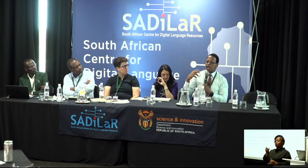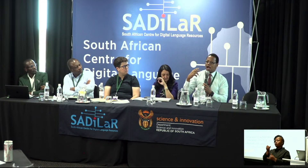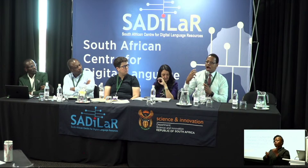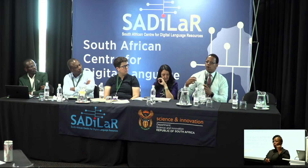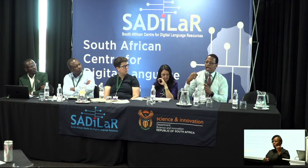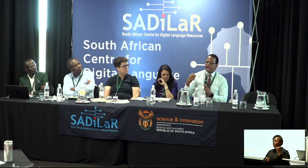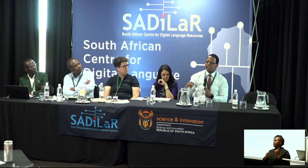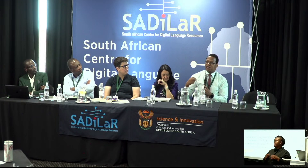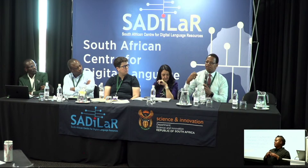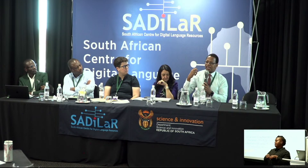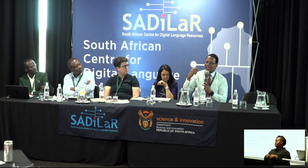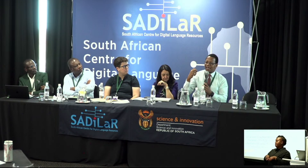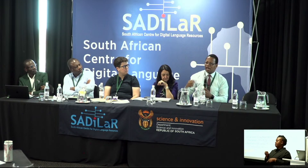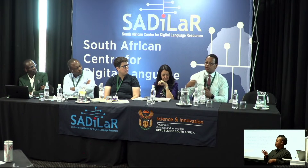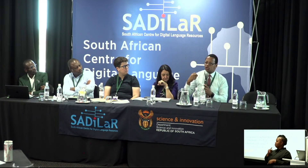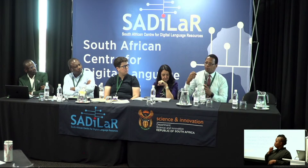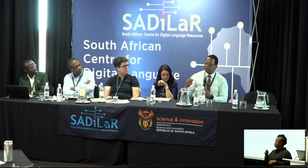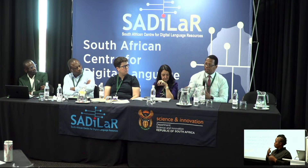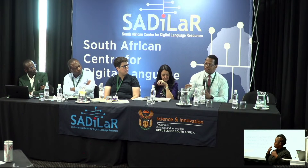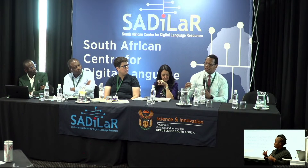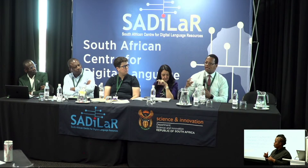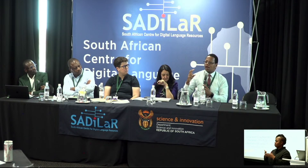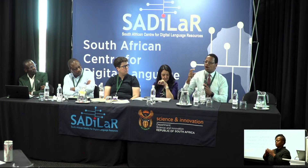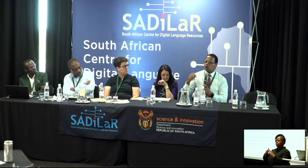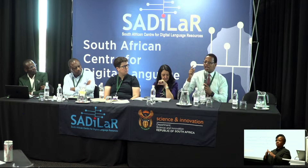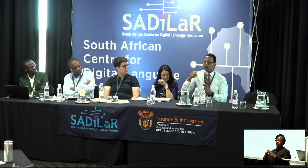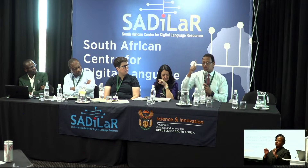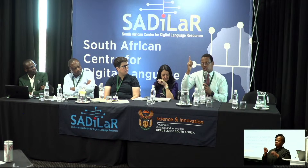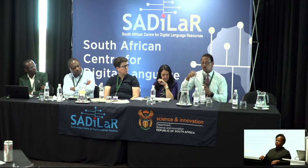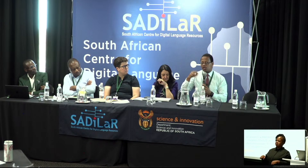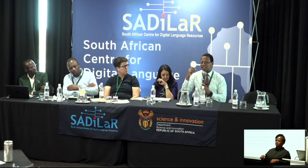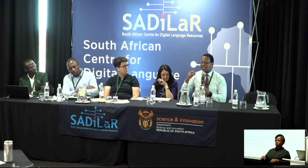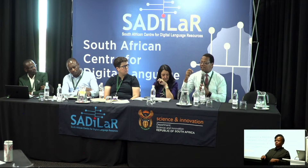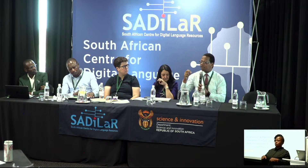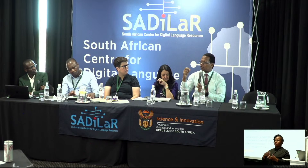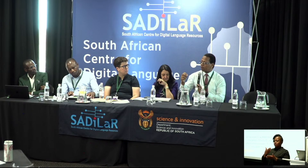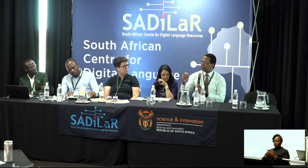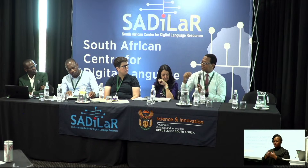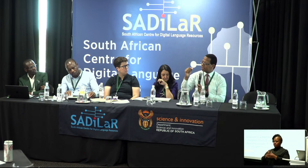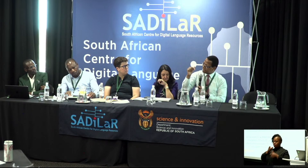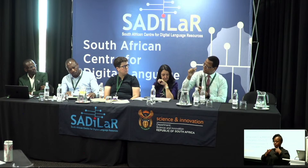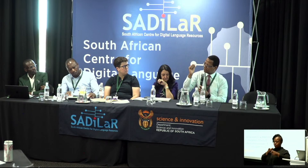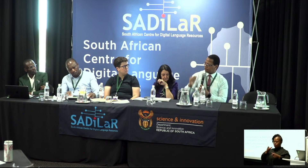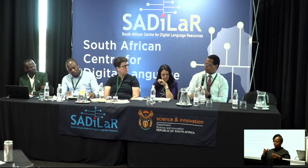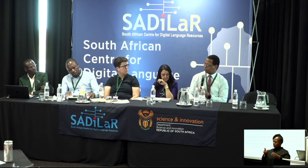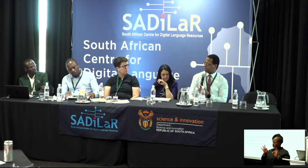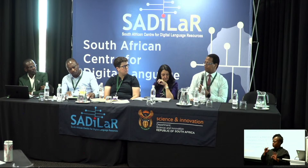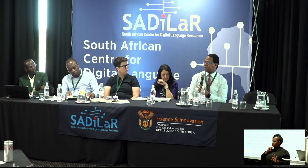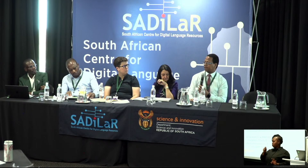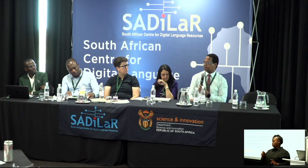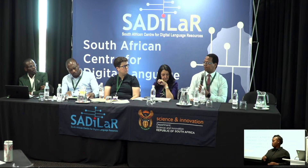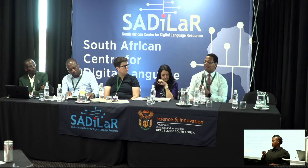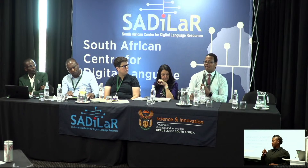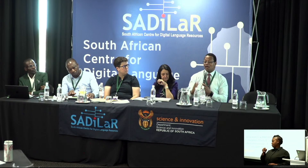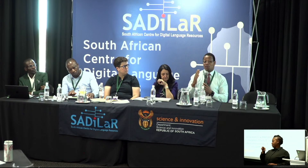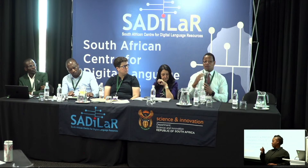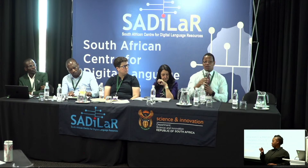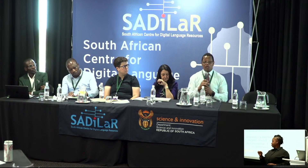depend on how active that language community or language scientific community is on the